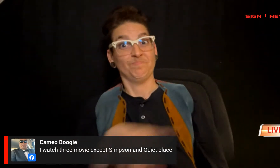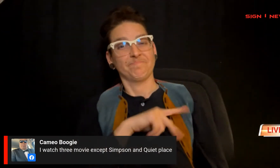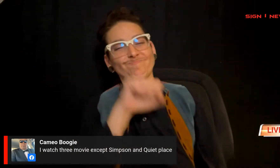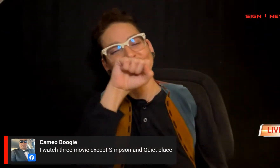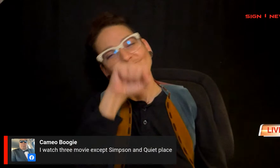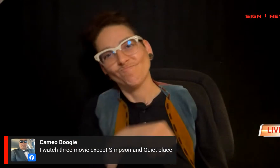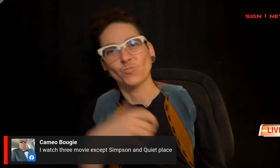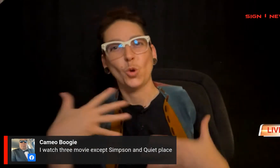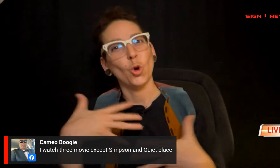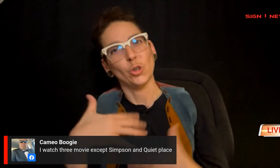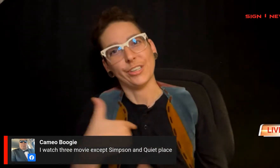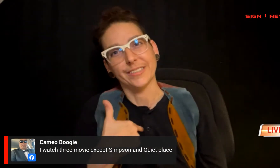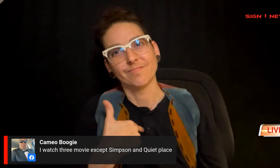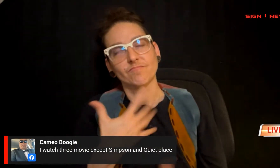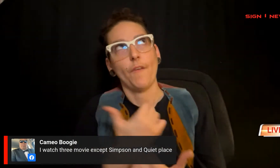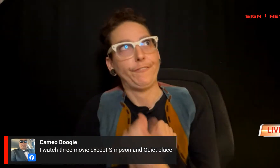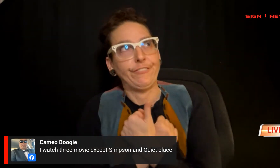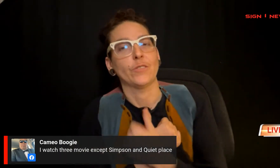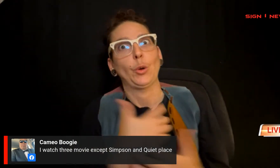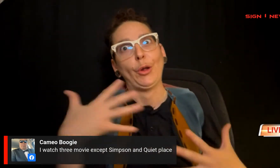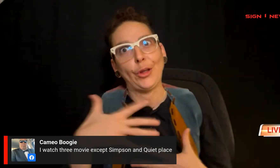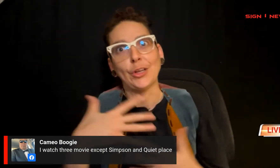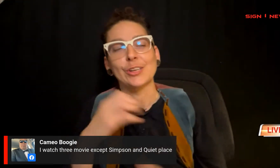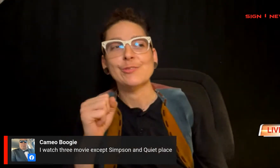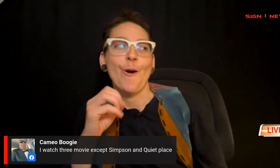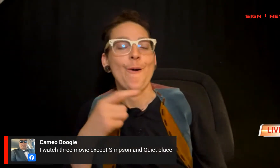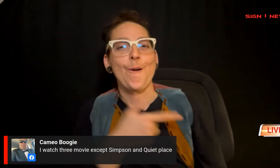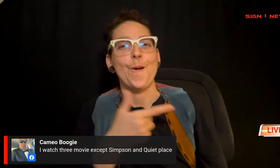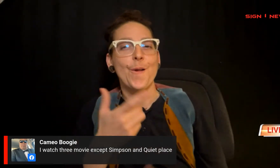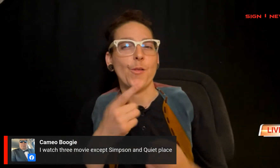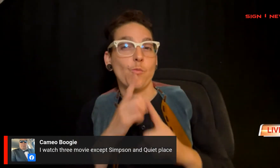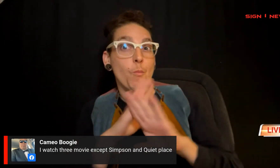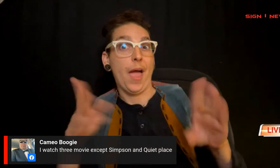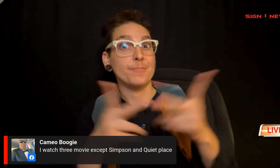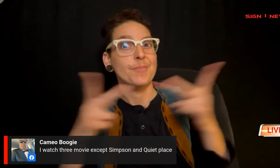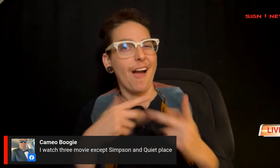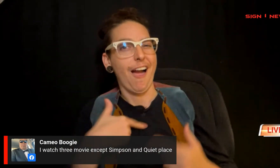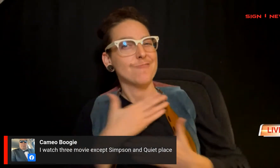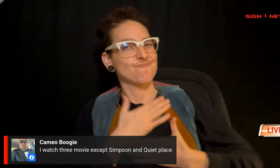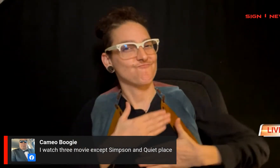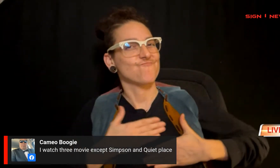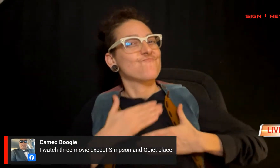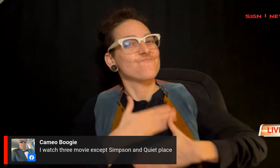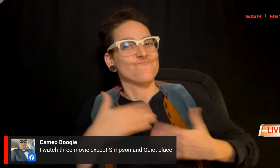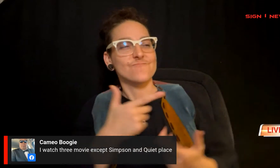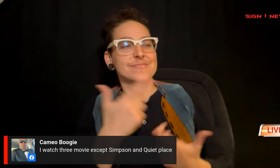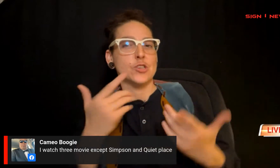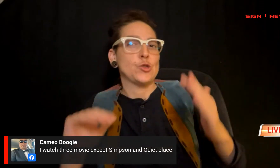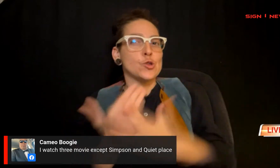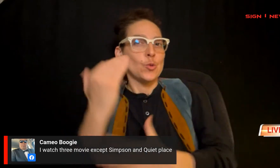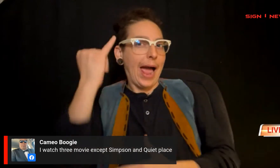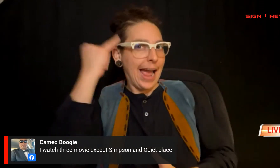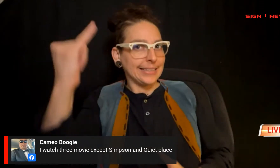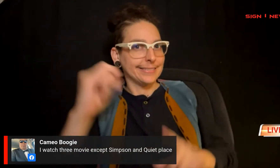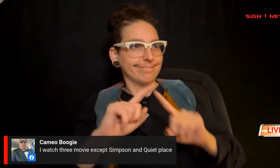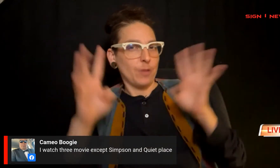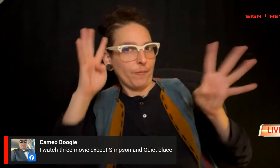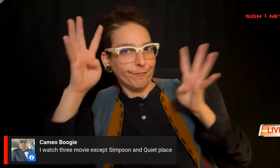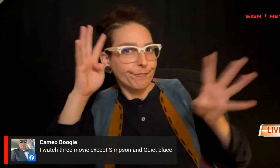Quiet Place. Oh, that's my personal favorite because it was a horror movie. I love horror films. I really enjoyed that movie. It was kind of a